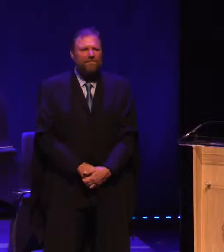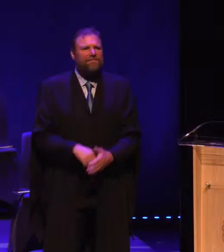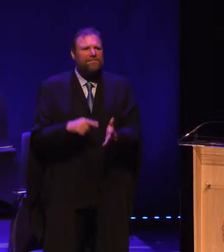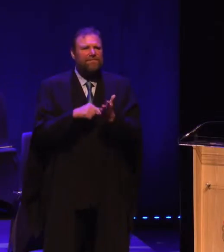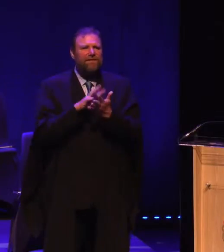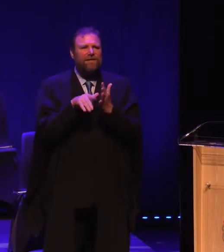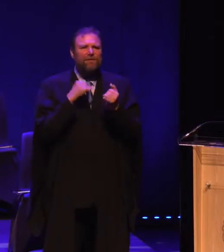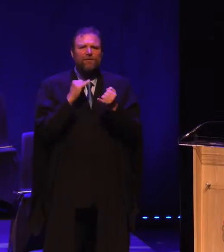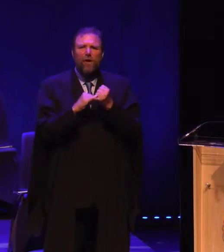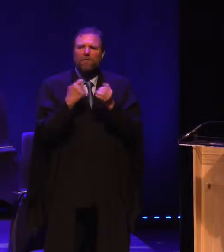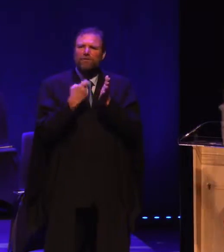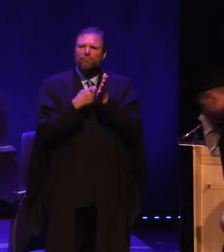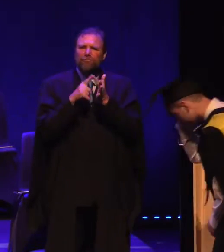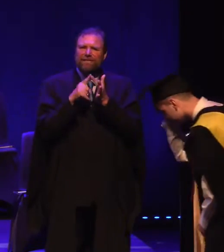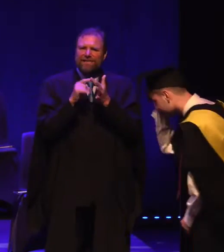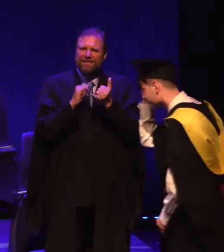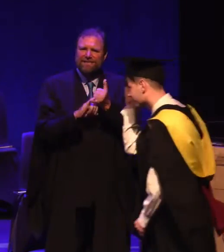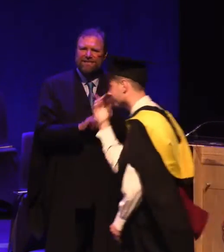Thomas Rees.